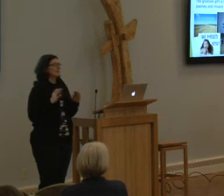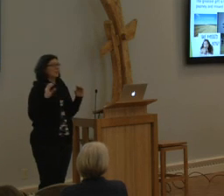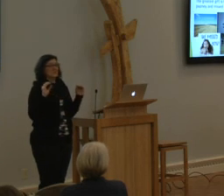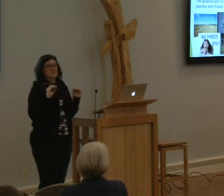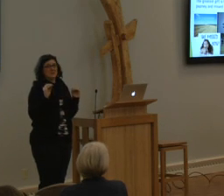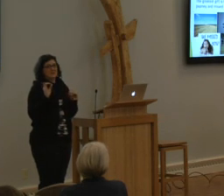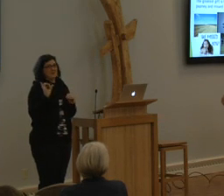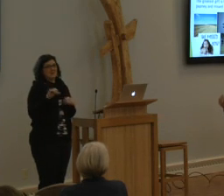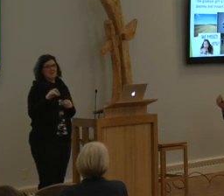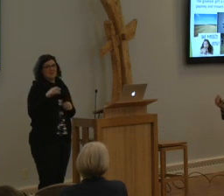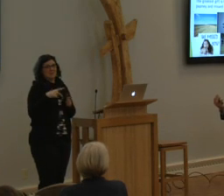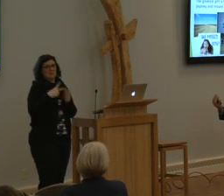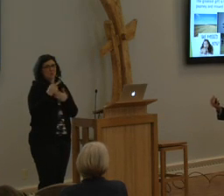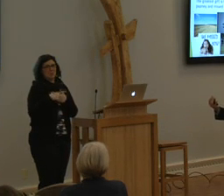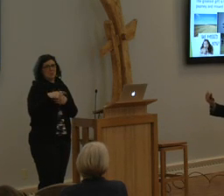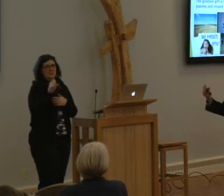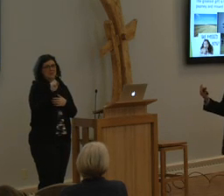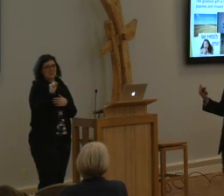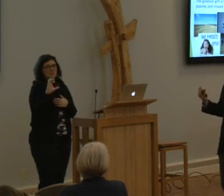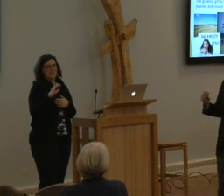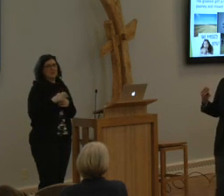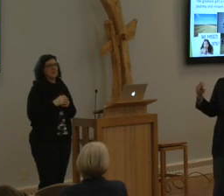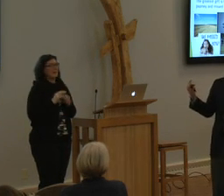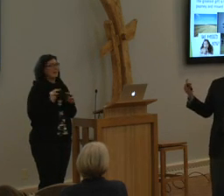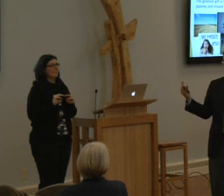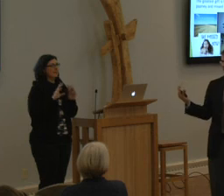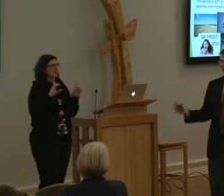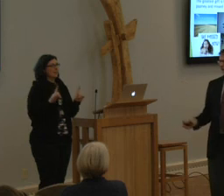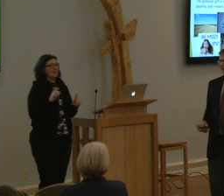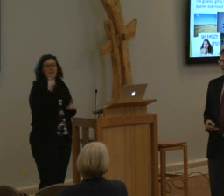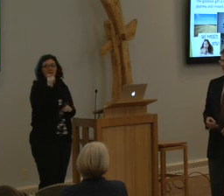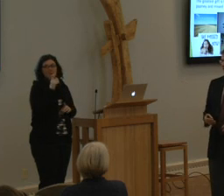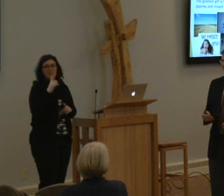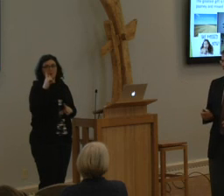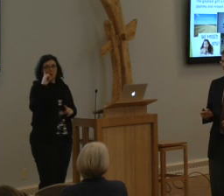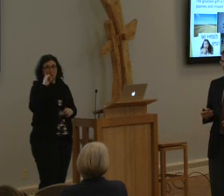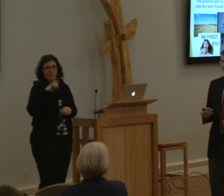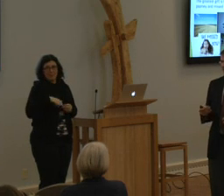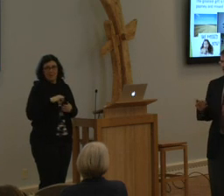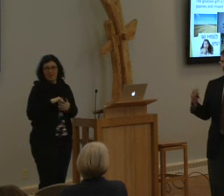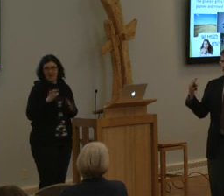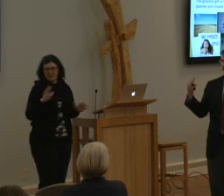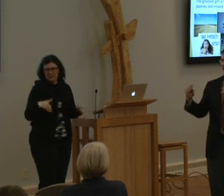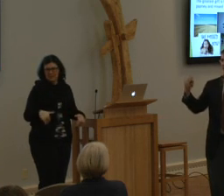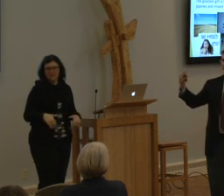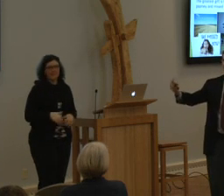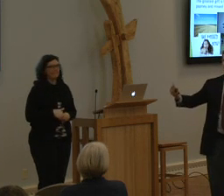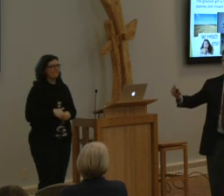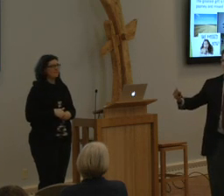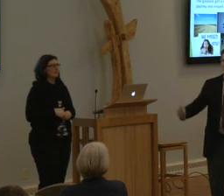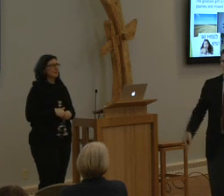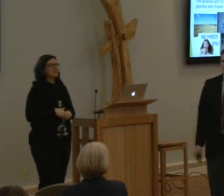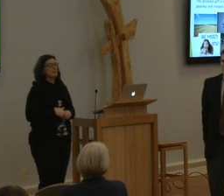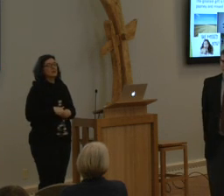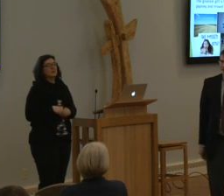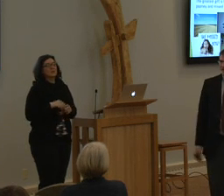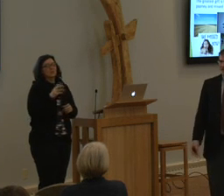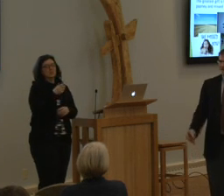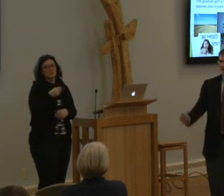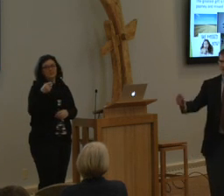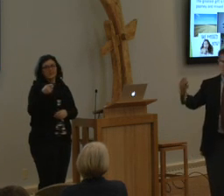like that kind of program. McDonald's down there, I guess, hadn't heard about this yet. And she ended up back at a sheltered